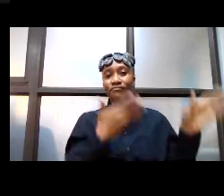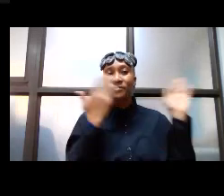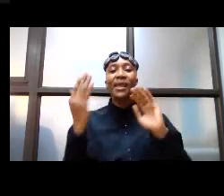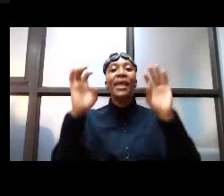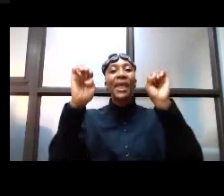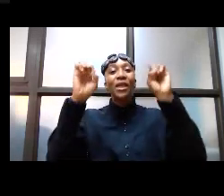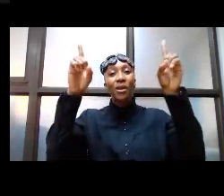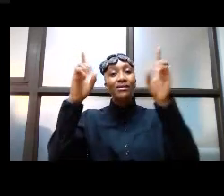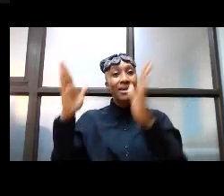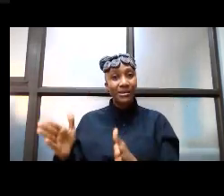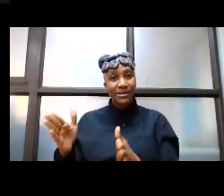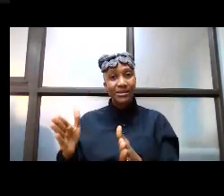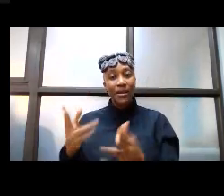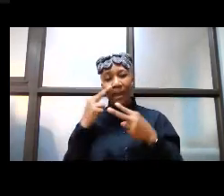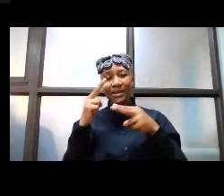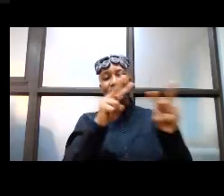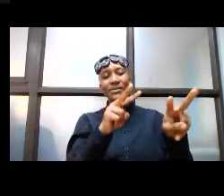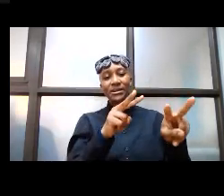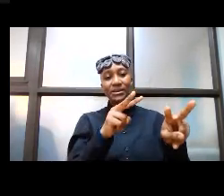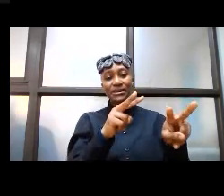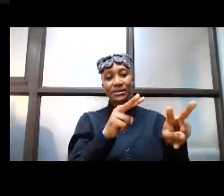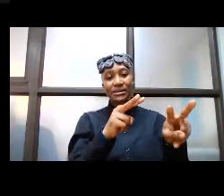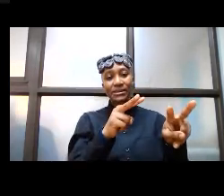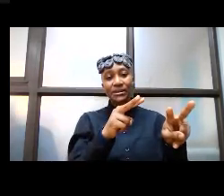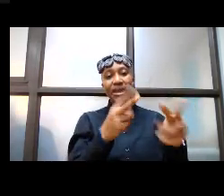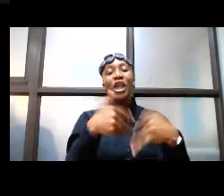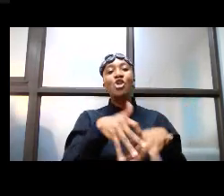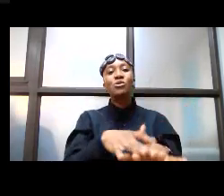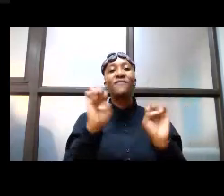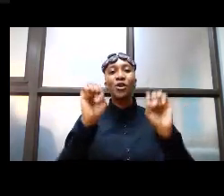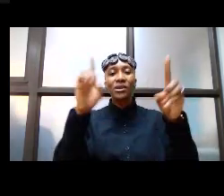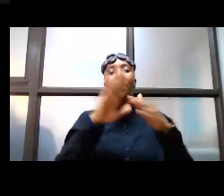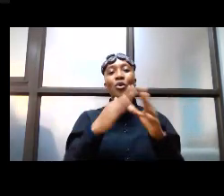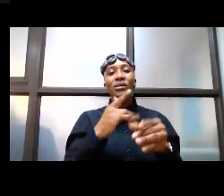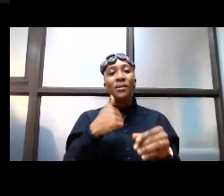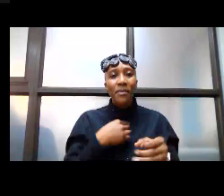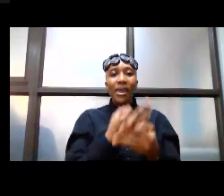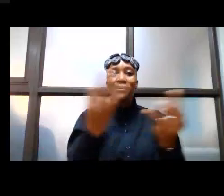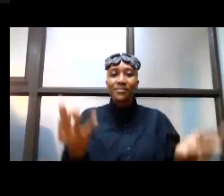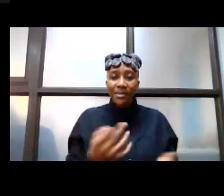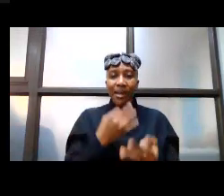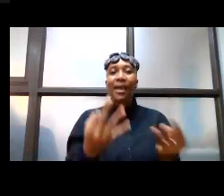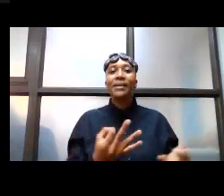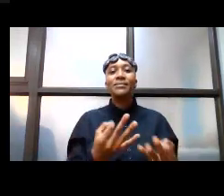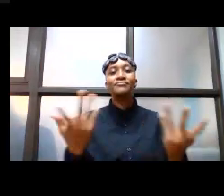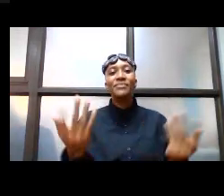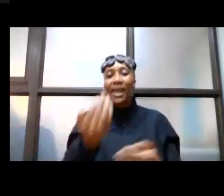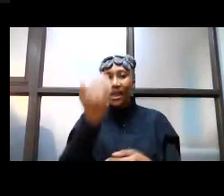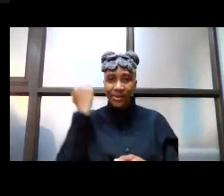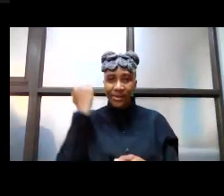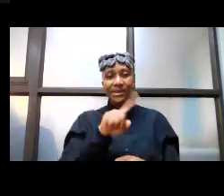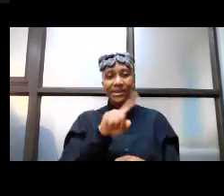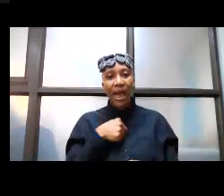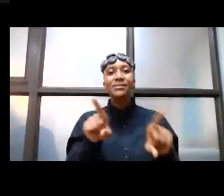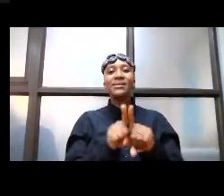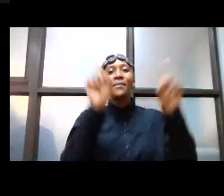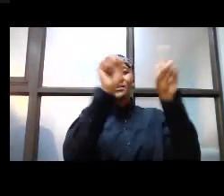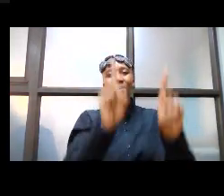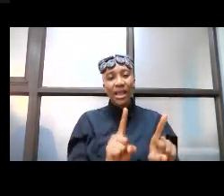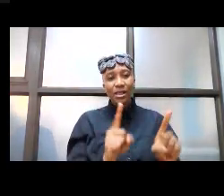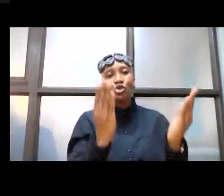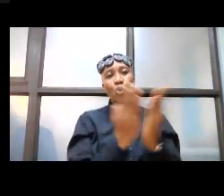inclusive education, because I spoke about our experiences, even what we find in the special schools. So how